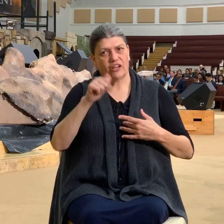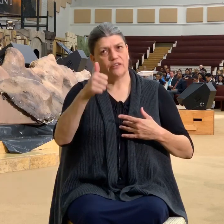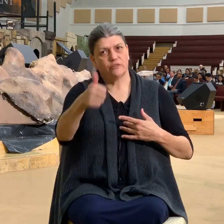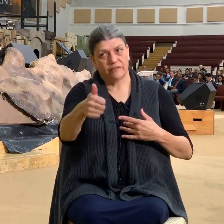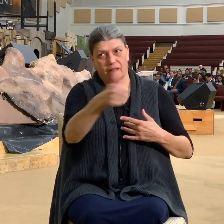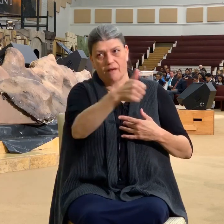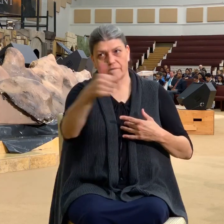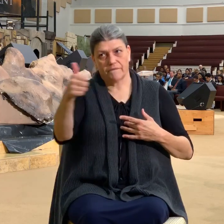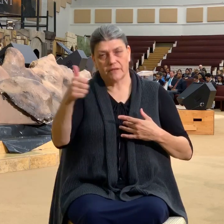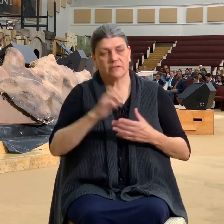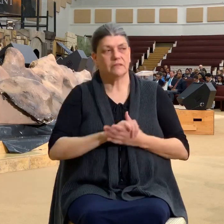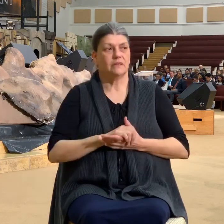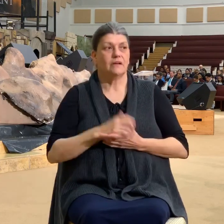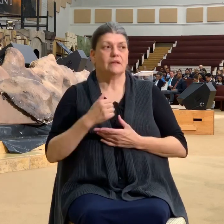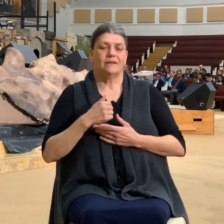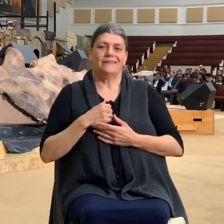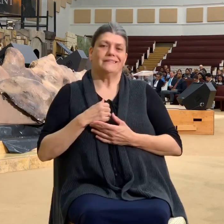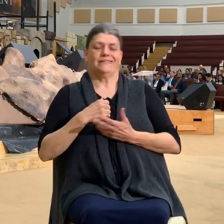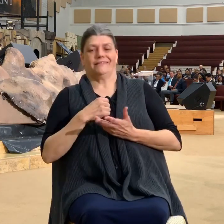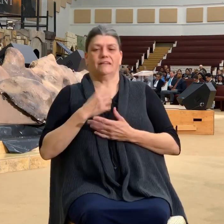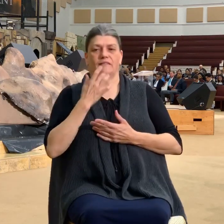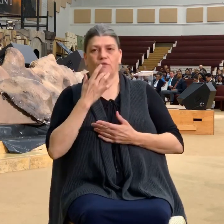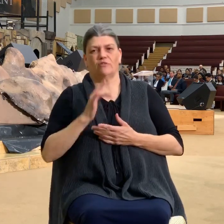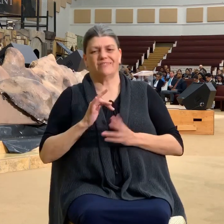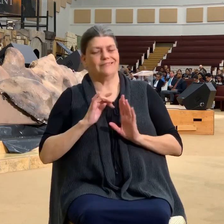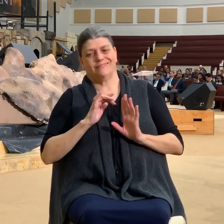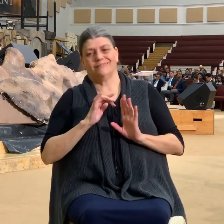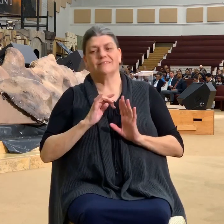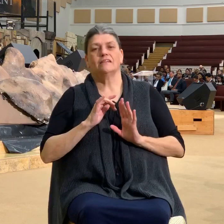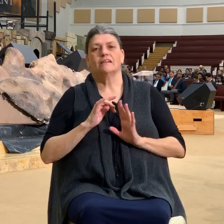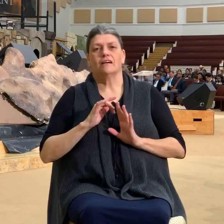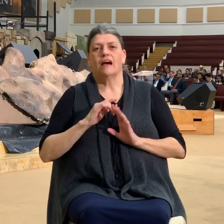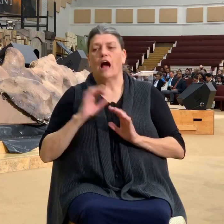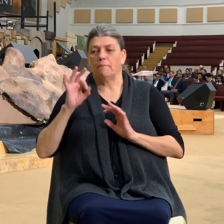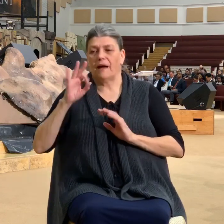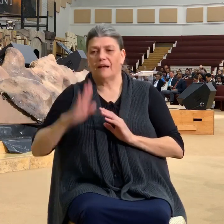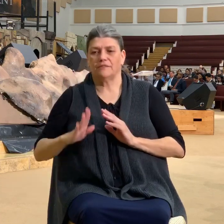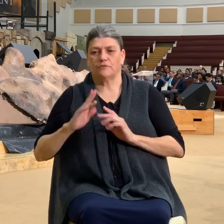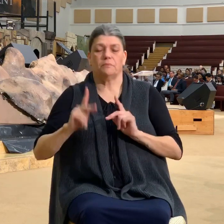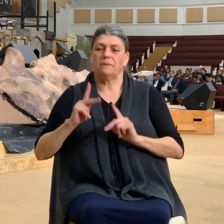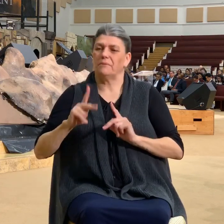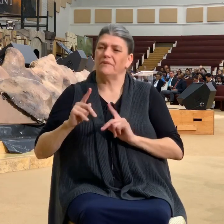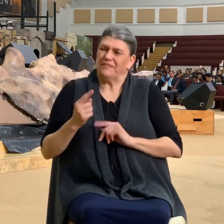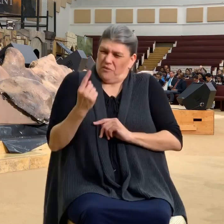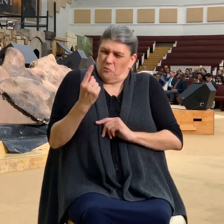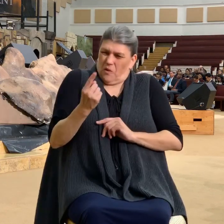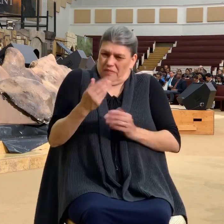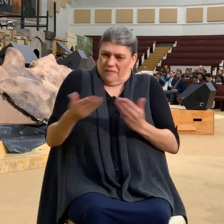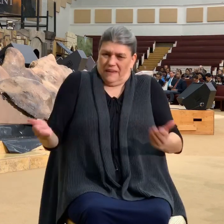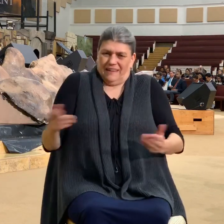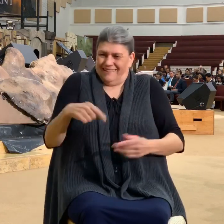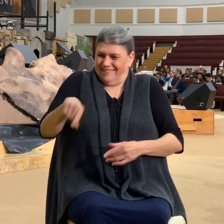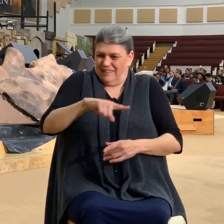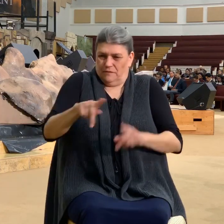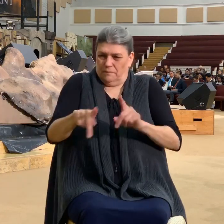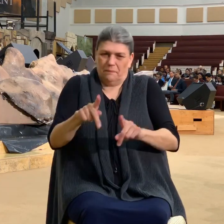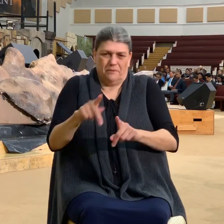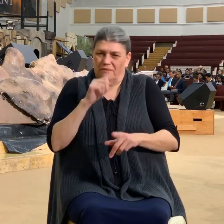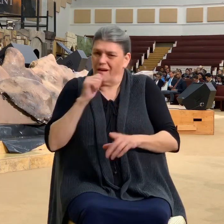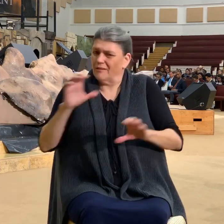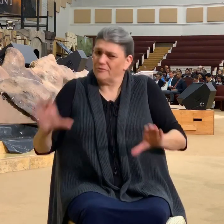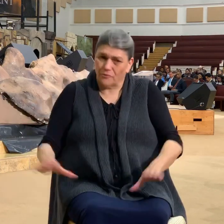I've pastored people that, though they're good people, this is the one thing that they're not doing, so therefore they're